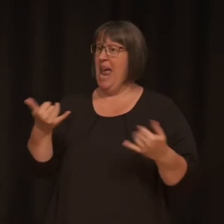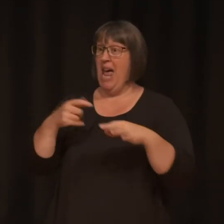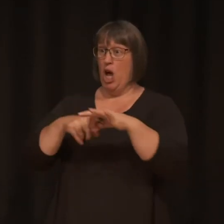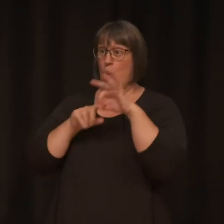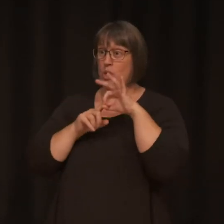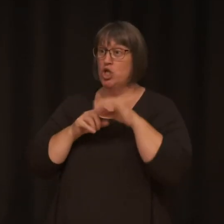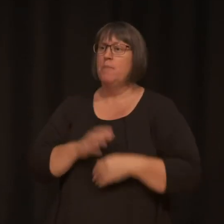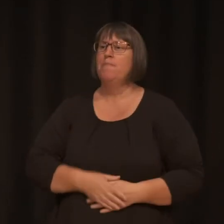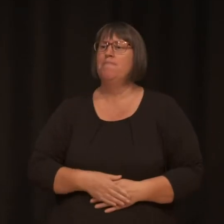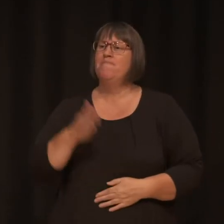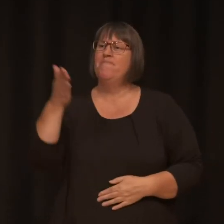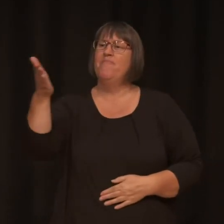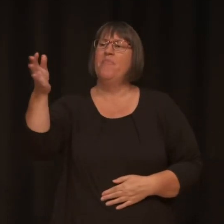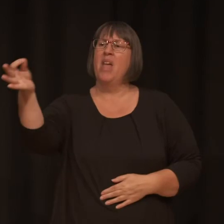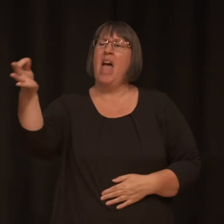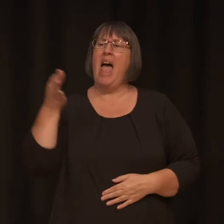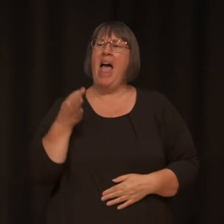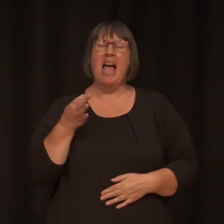questions.